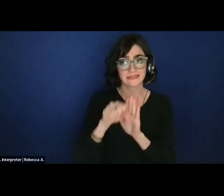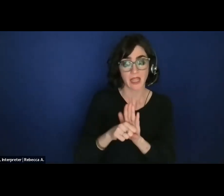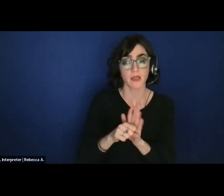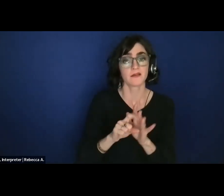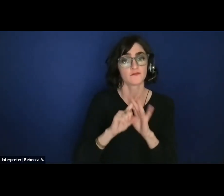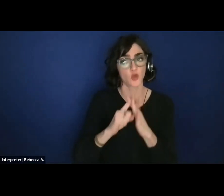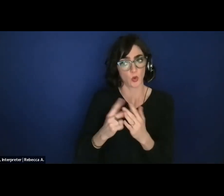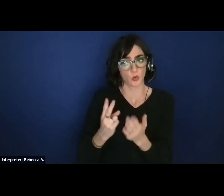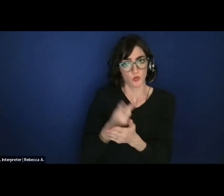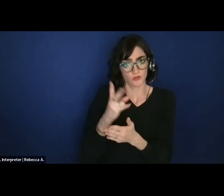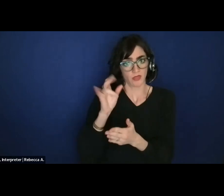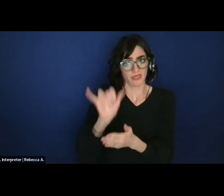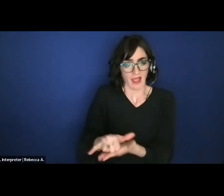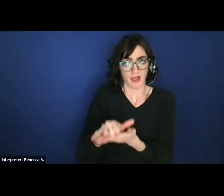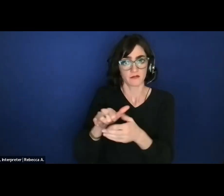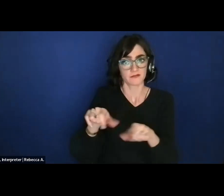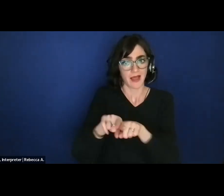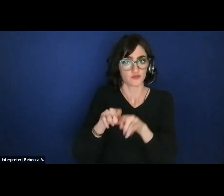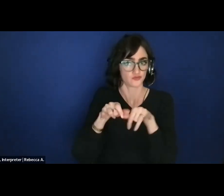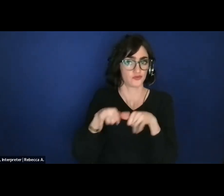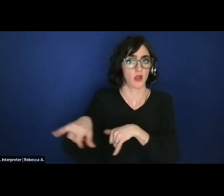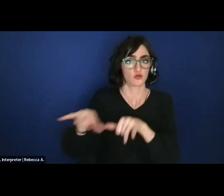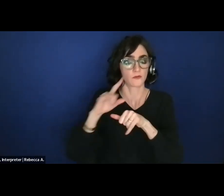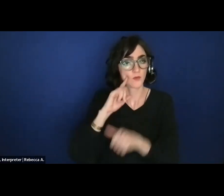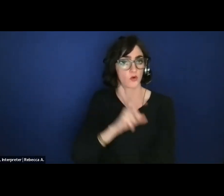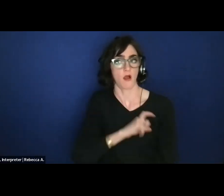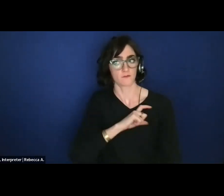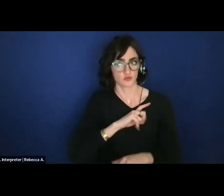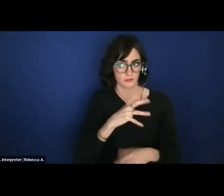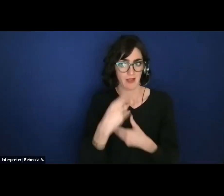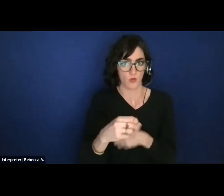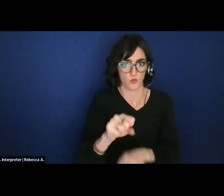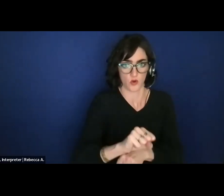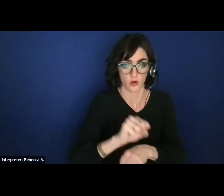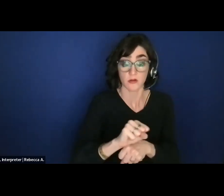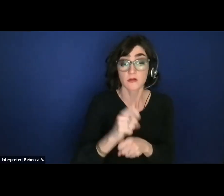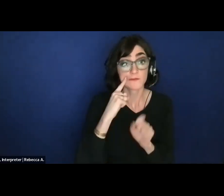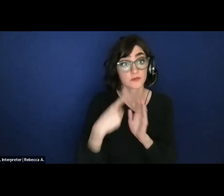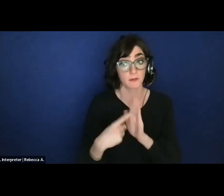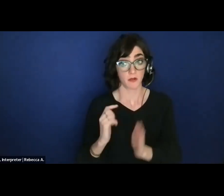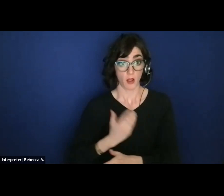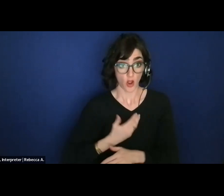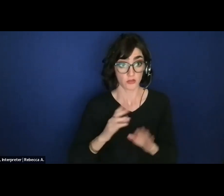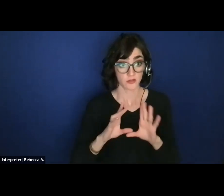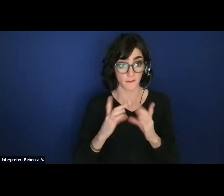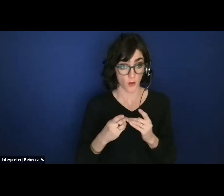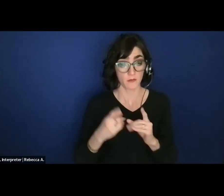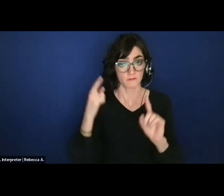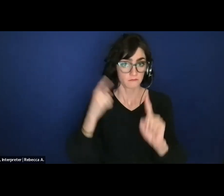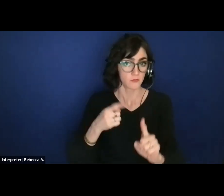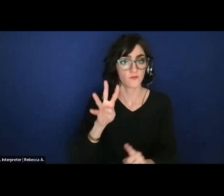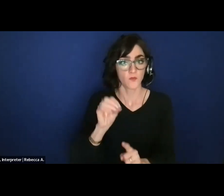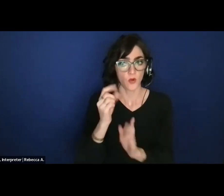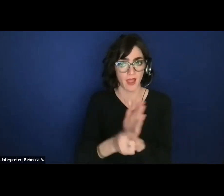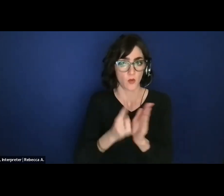standard for their officers in the field. So for instance, our department, 40 hours is a goal for every officer